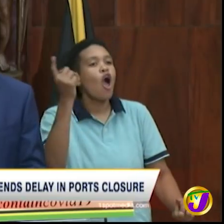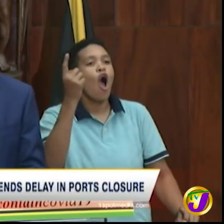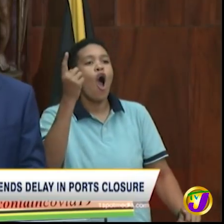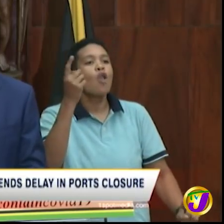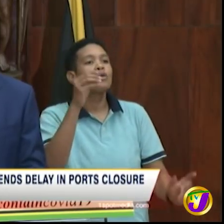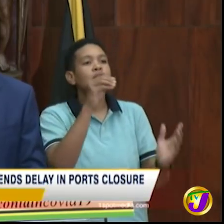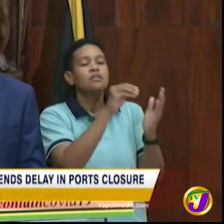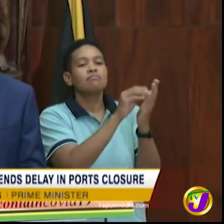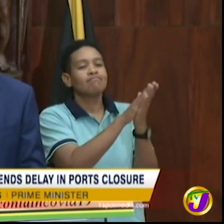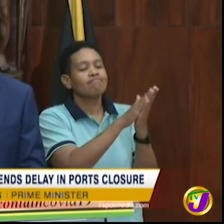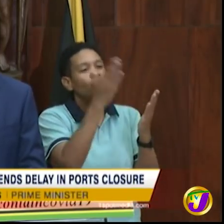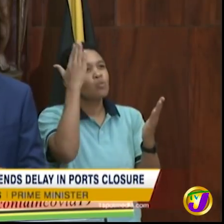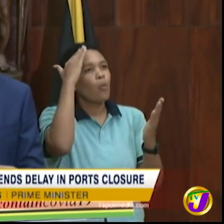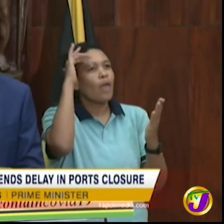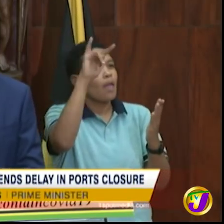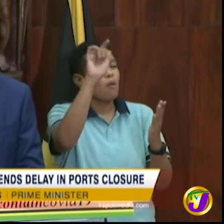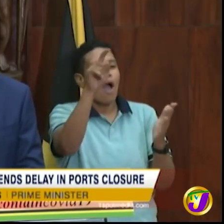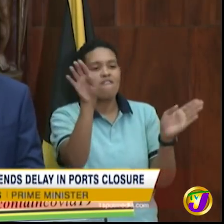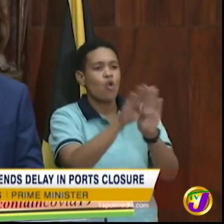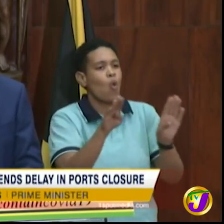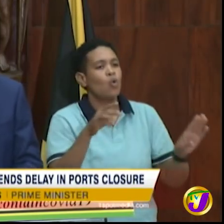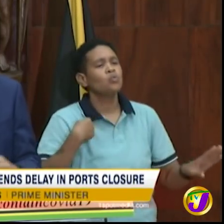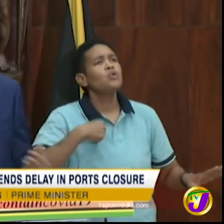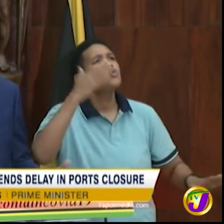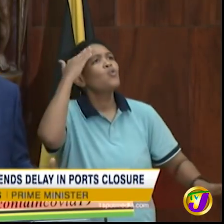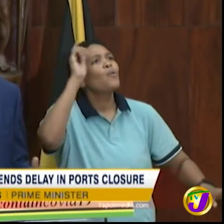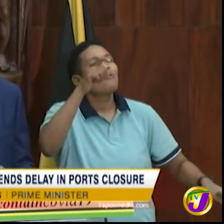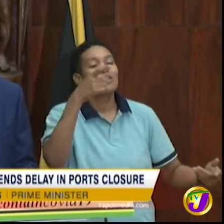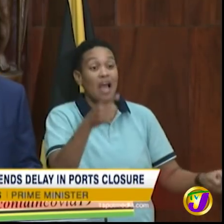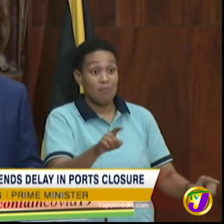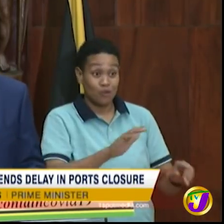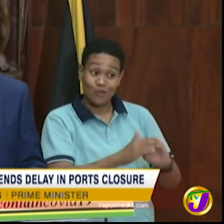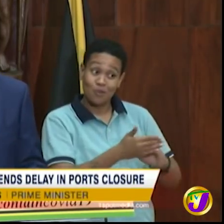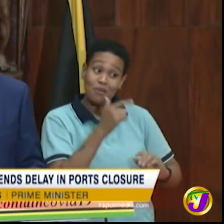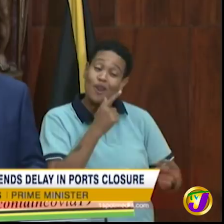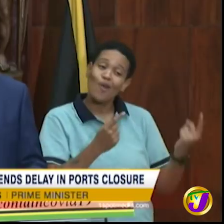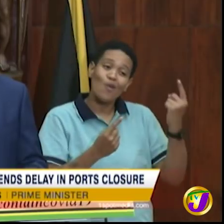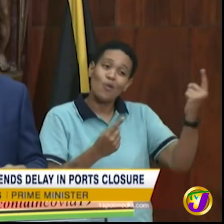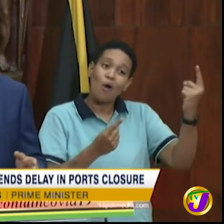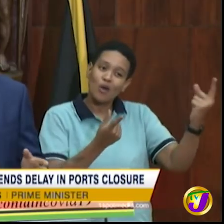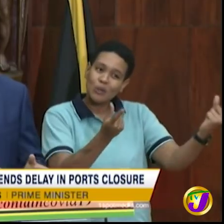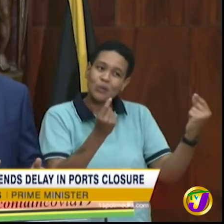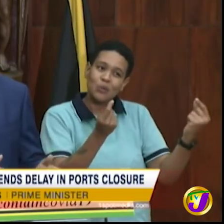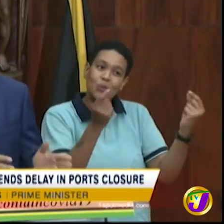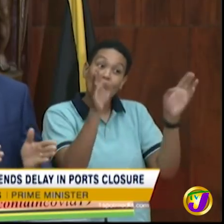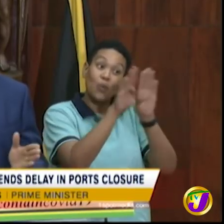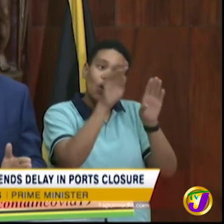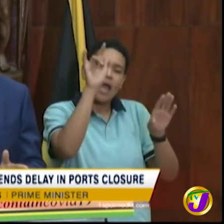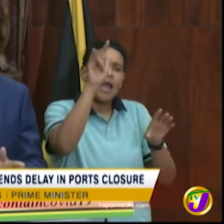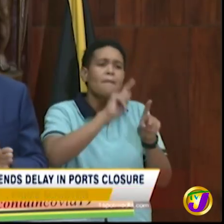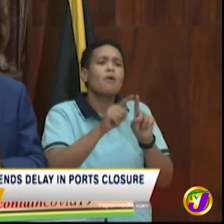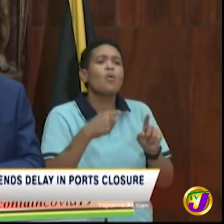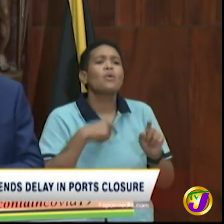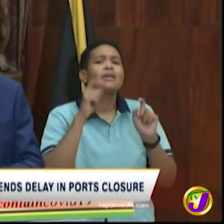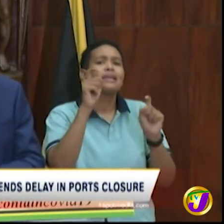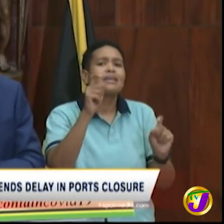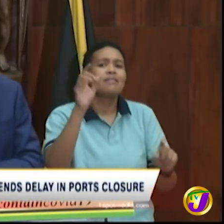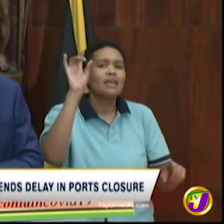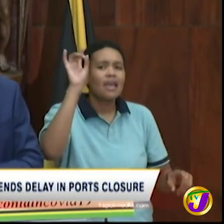books that the airport would have to be closed. It would happen, and Jamaica is not the only one doing it. But we were giving